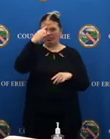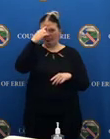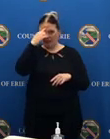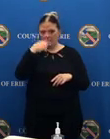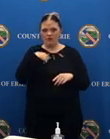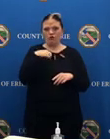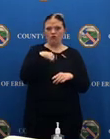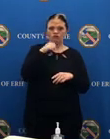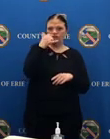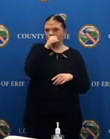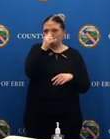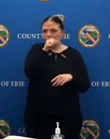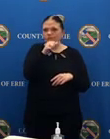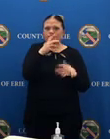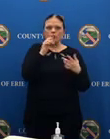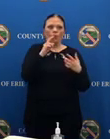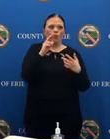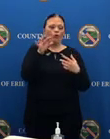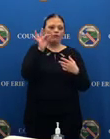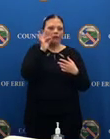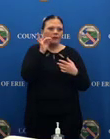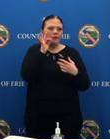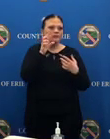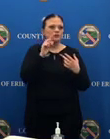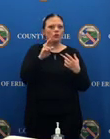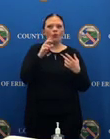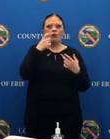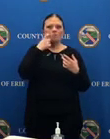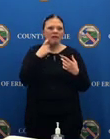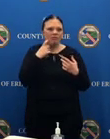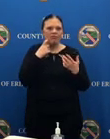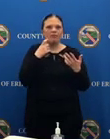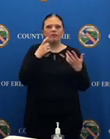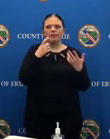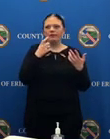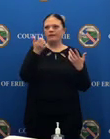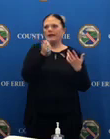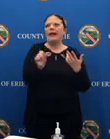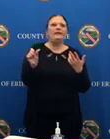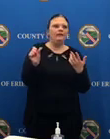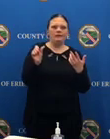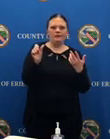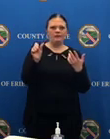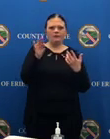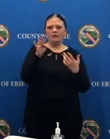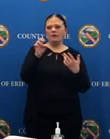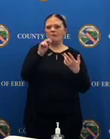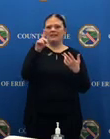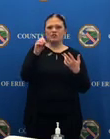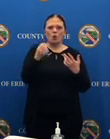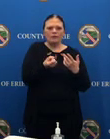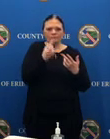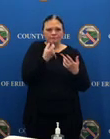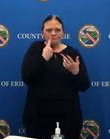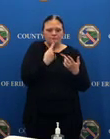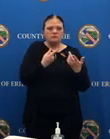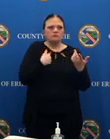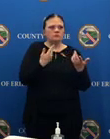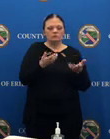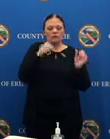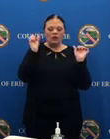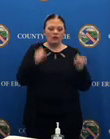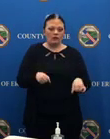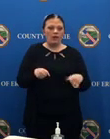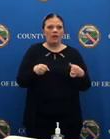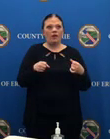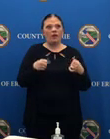taking cocaine or they're cannabis or methamphetamines or anything or benzos, they can